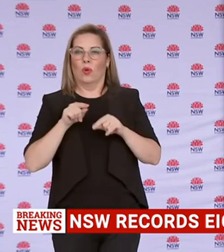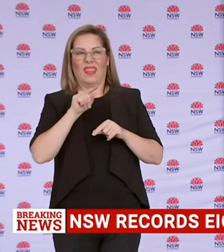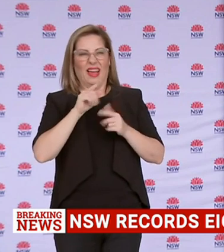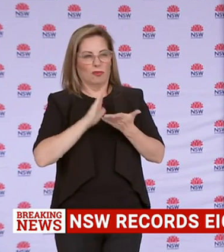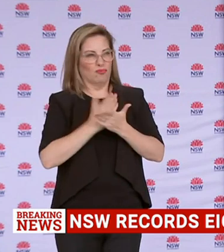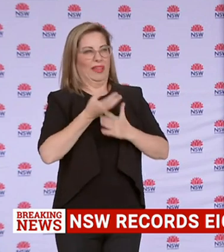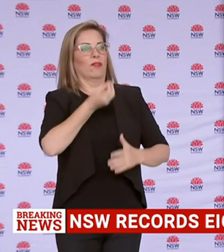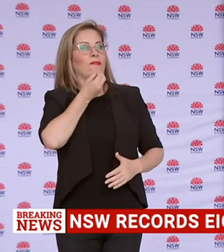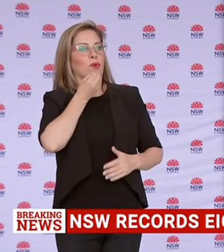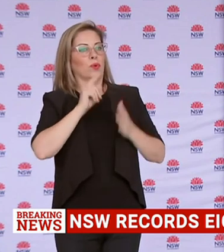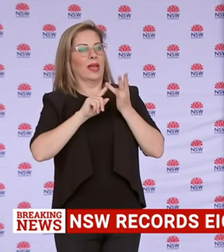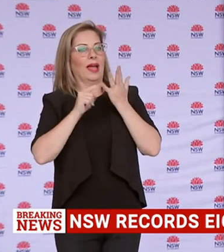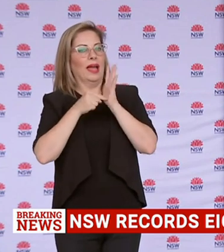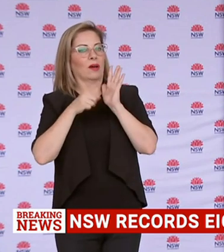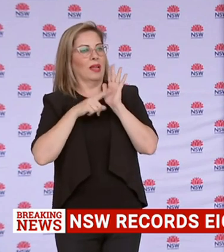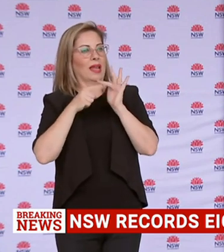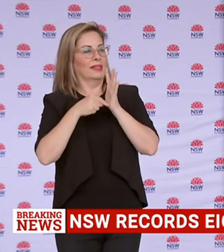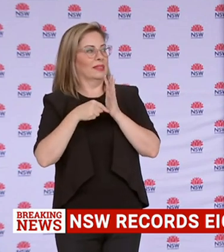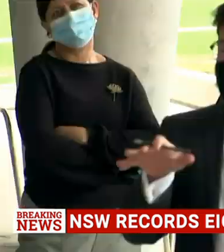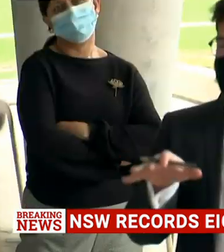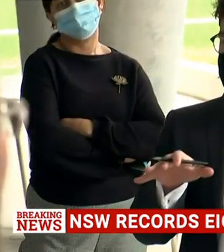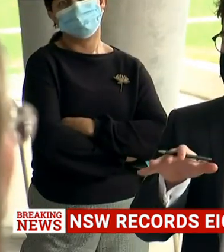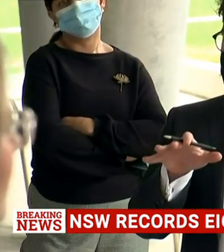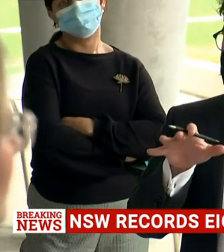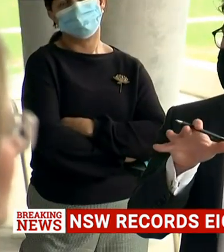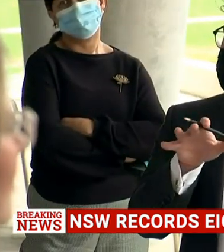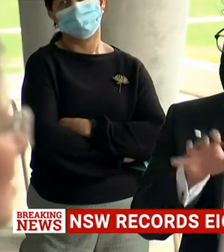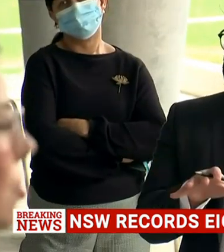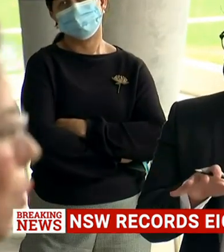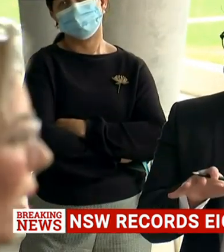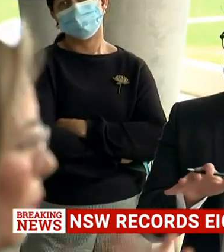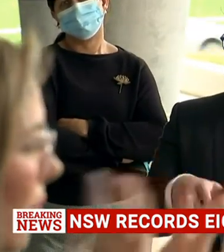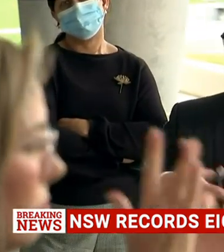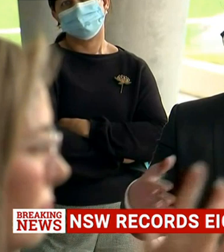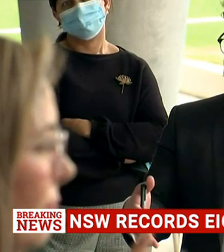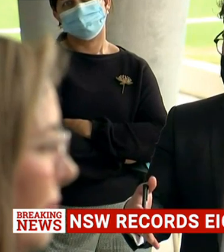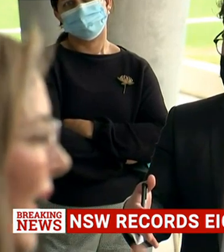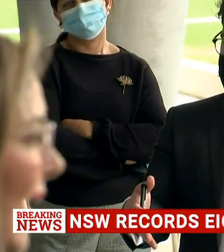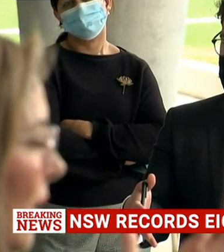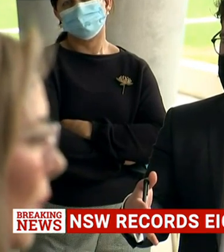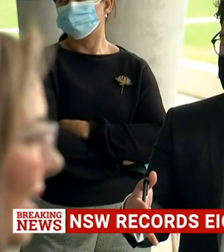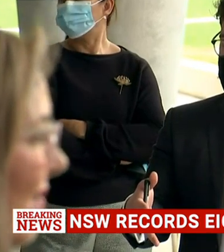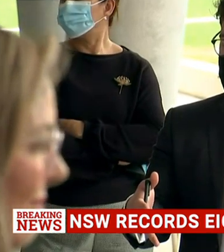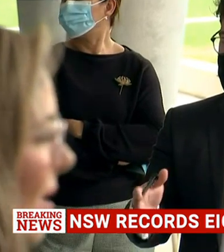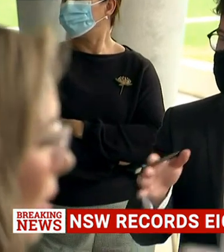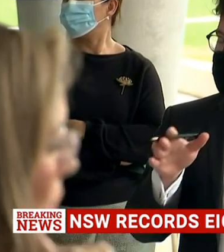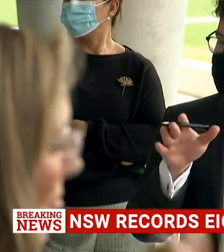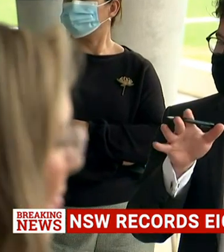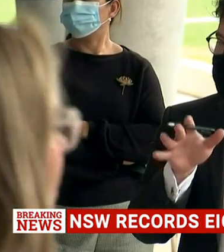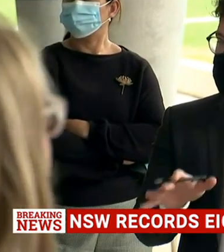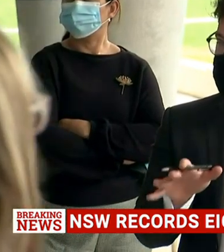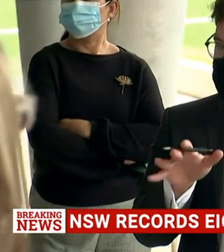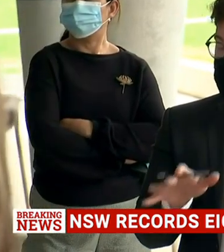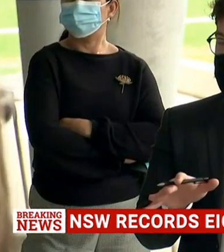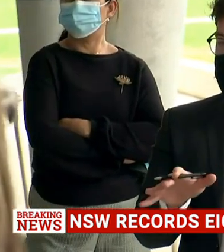outlet. Kerry, Chant, the 8th case in this nurse transporting people from the airport.